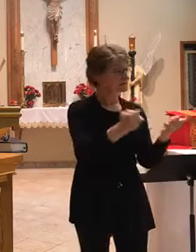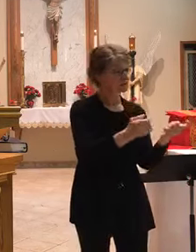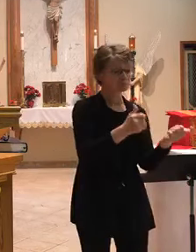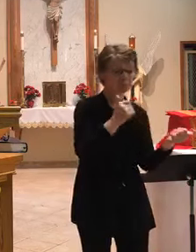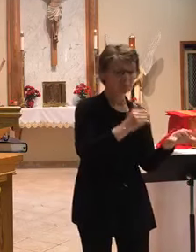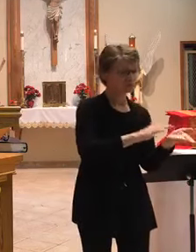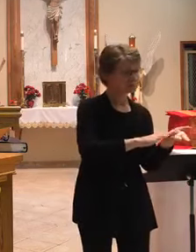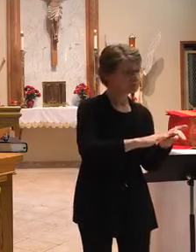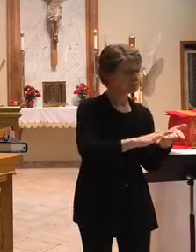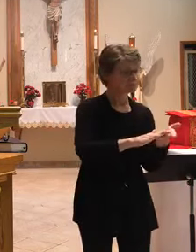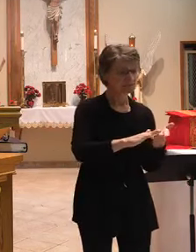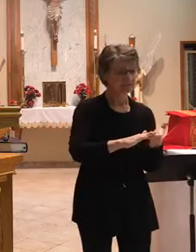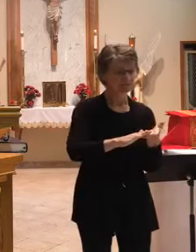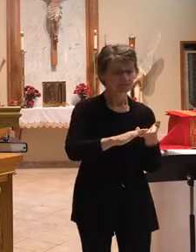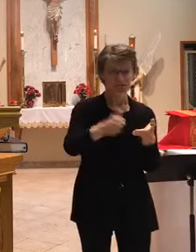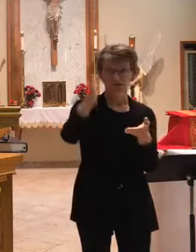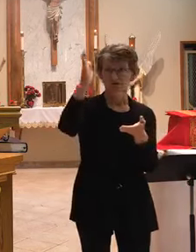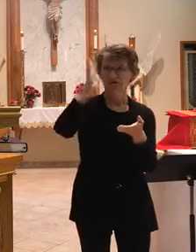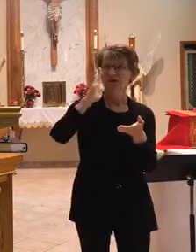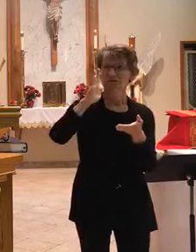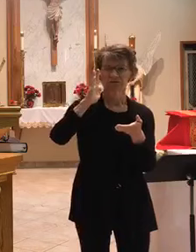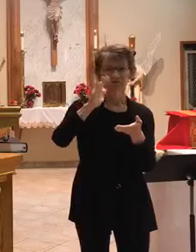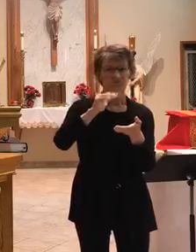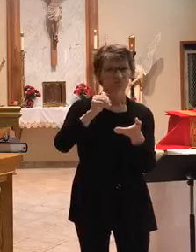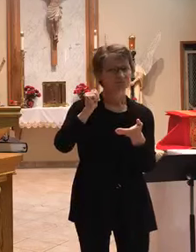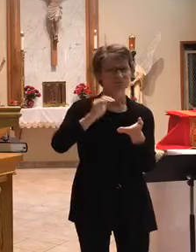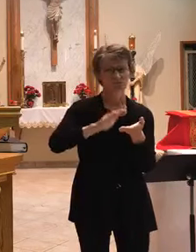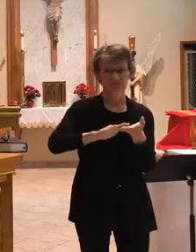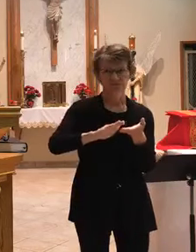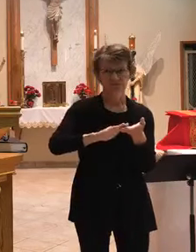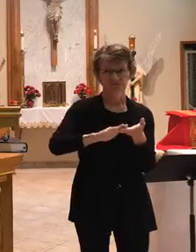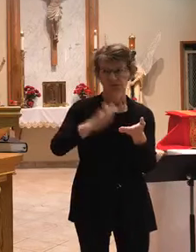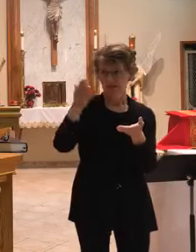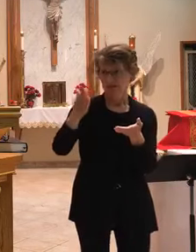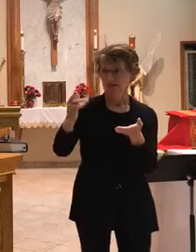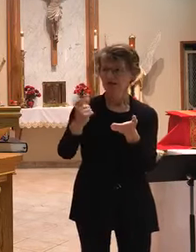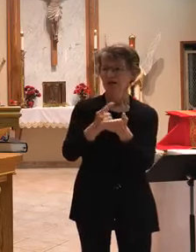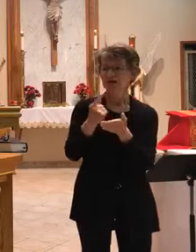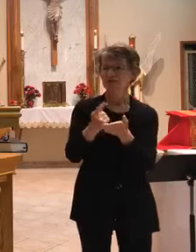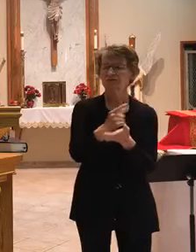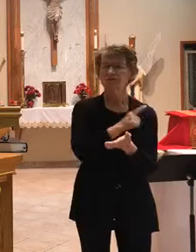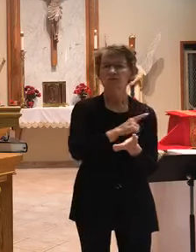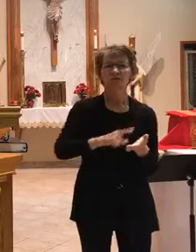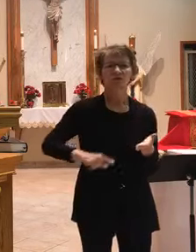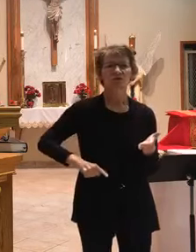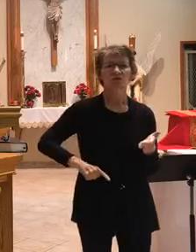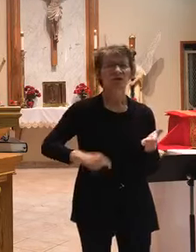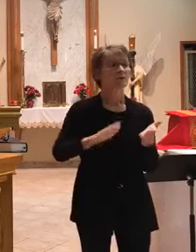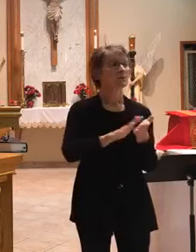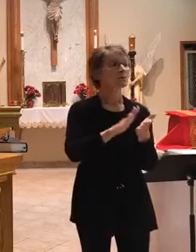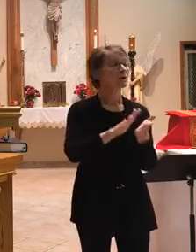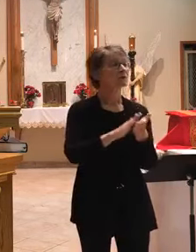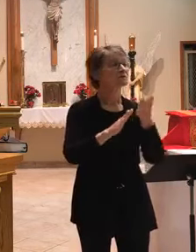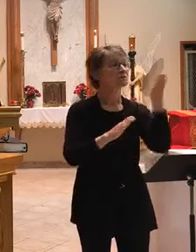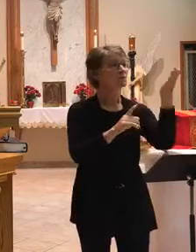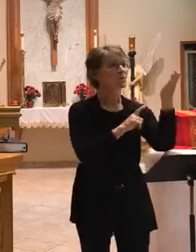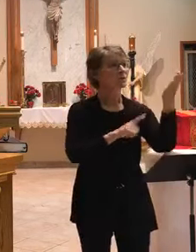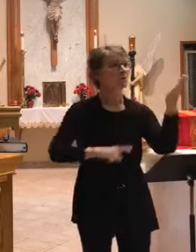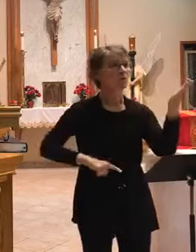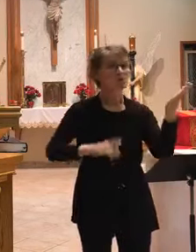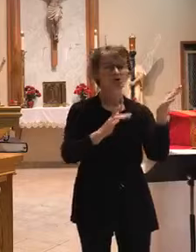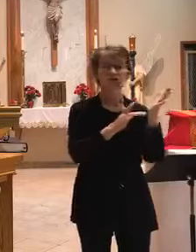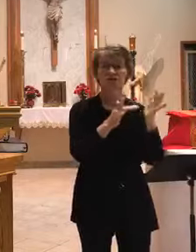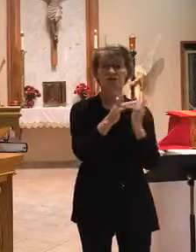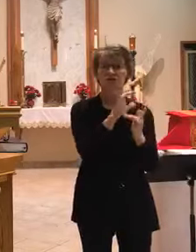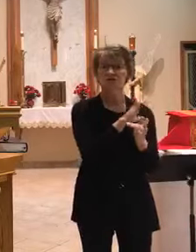retain are retained." The Gospel of the Lord. Praise to you, Lord Jesus Christ.